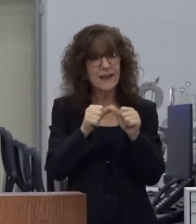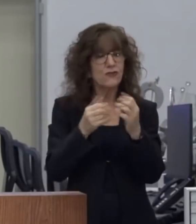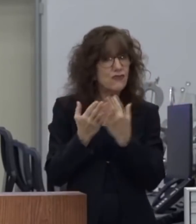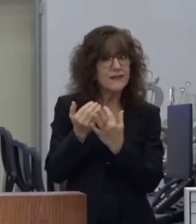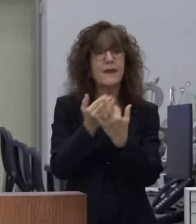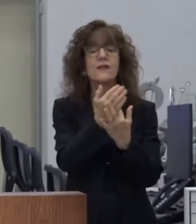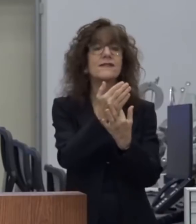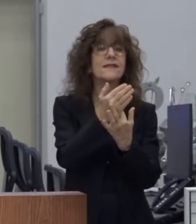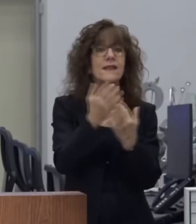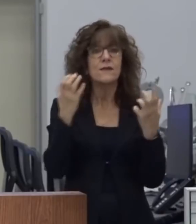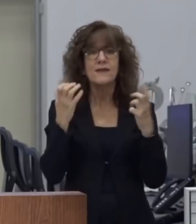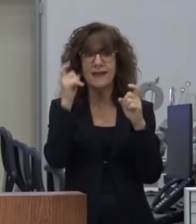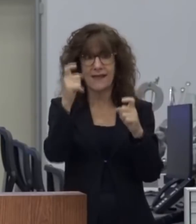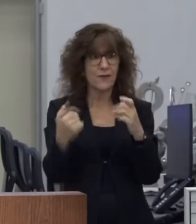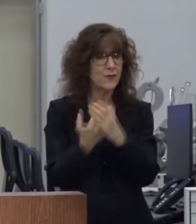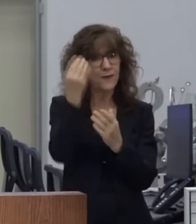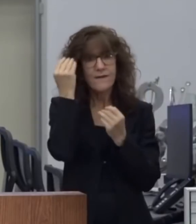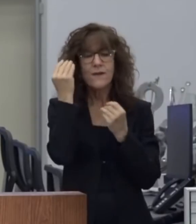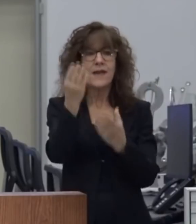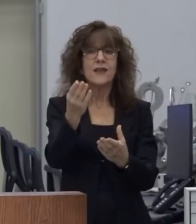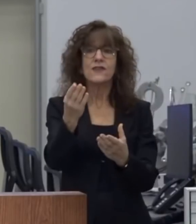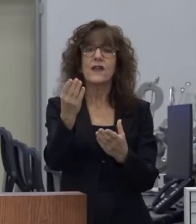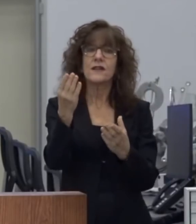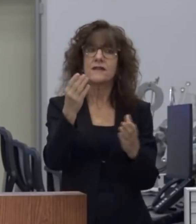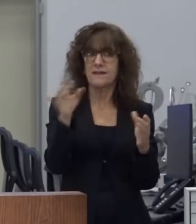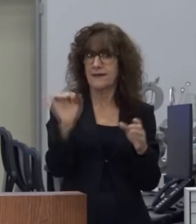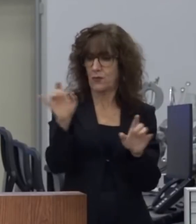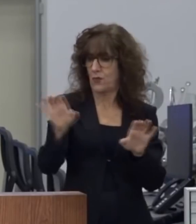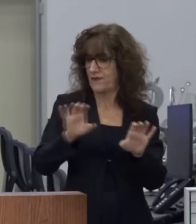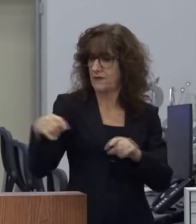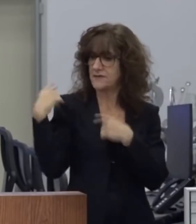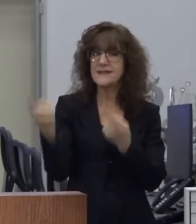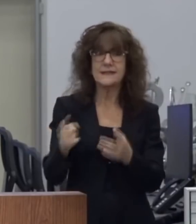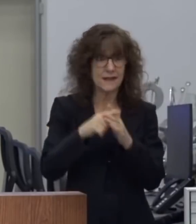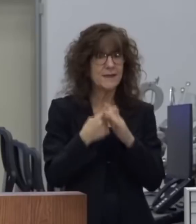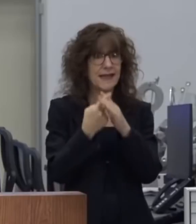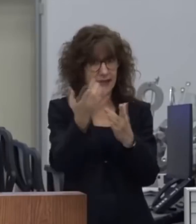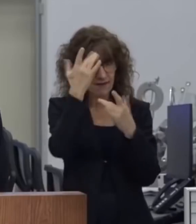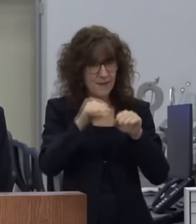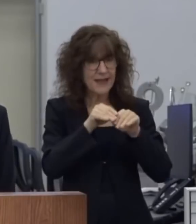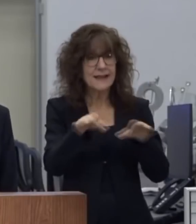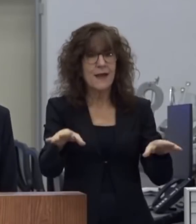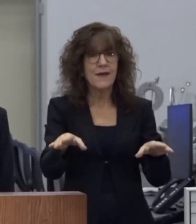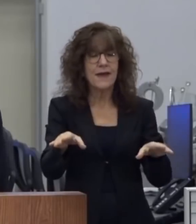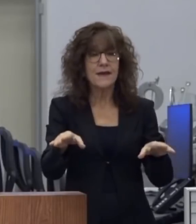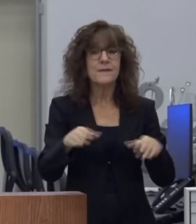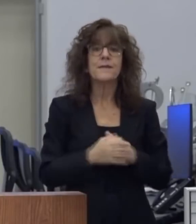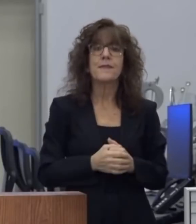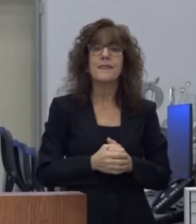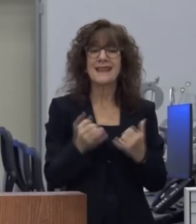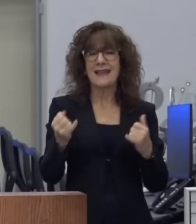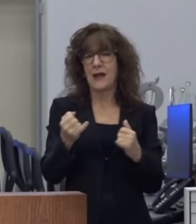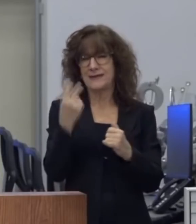to provide you with the most up-to-date information as we have since the beginning of this pandemic. Now, while there is light at the end of